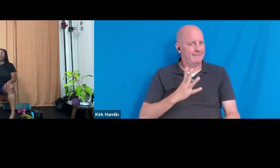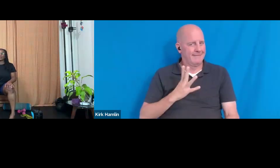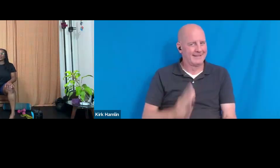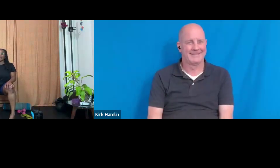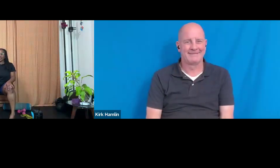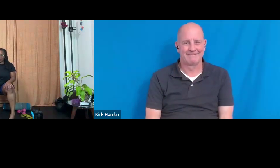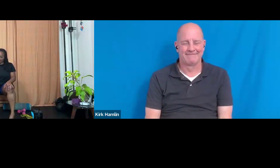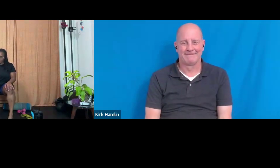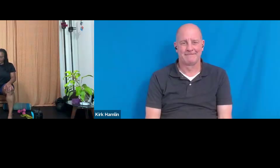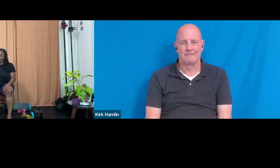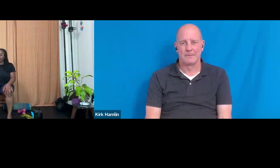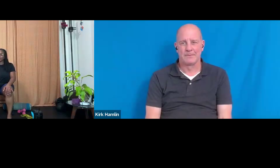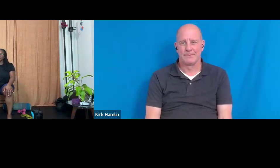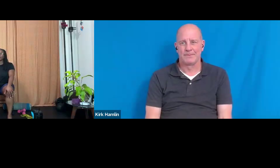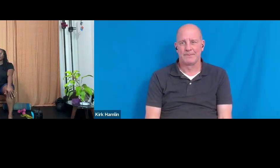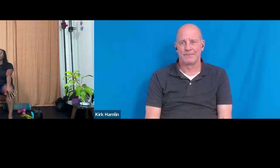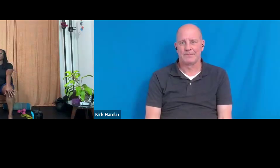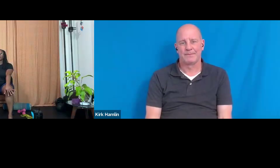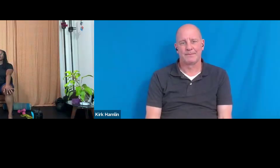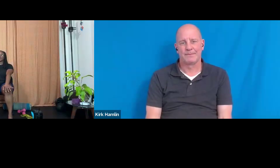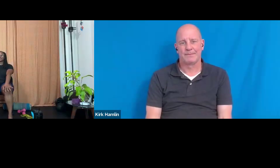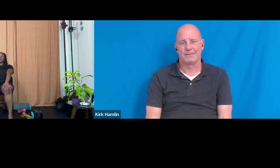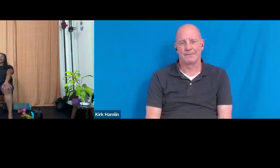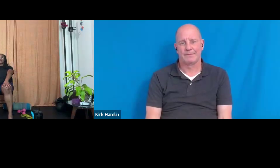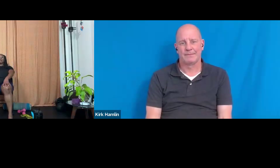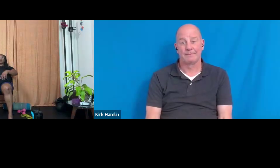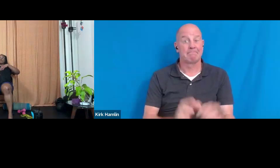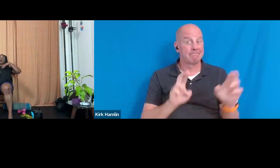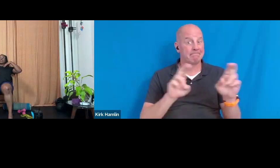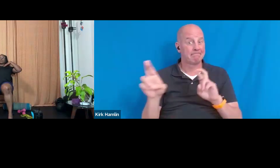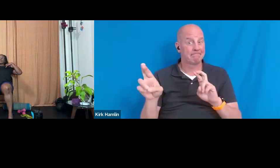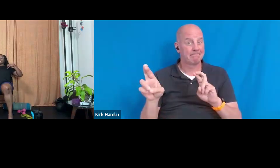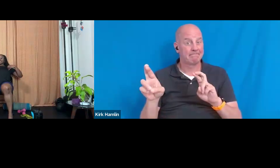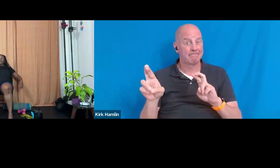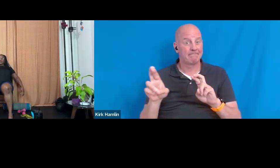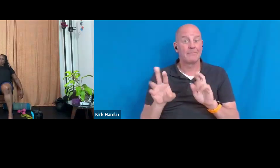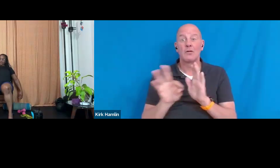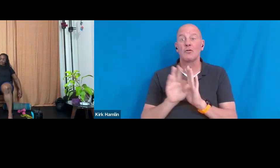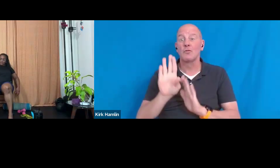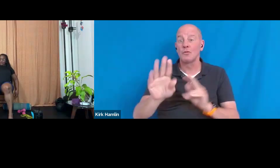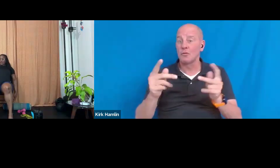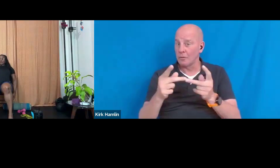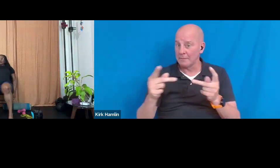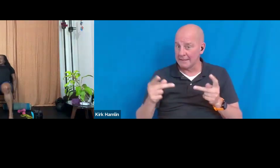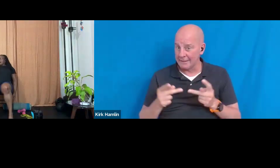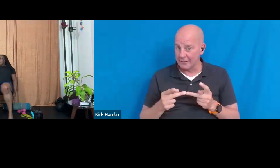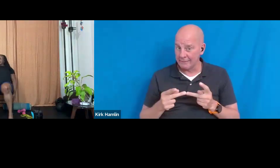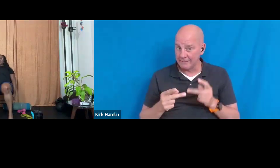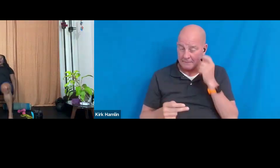Up to you. All right, let's get set up. Find your position.